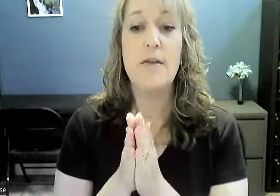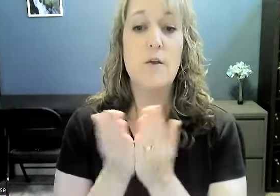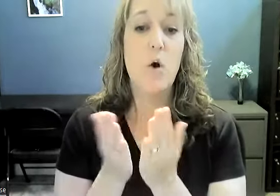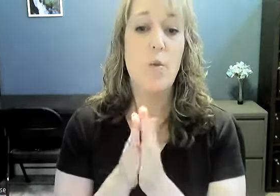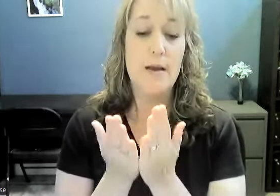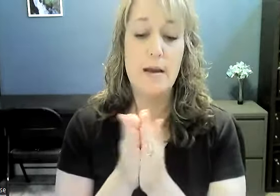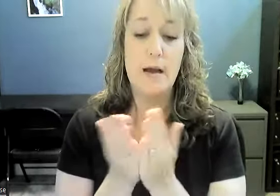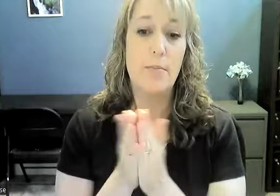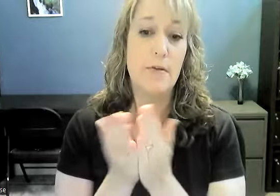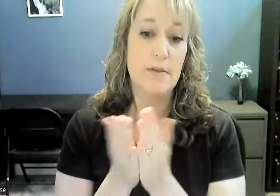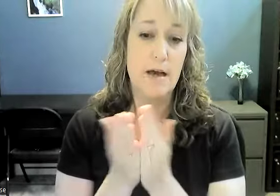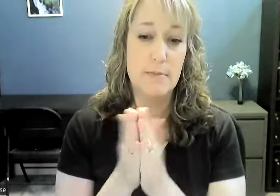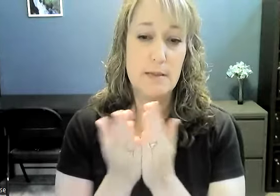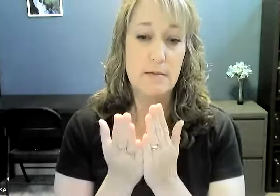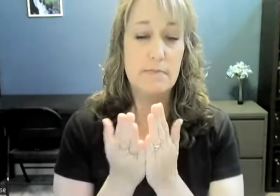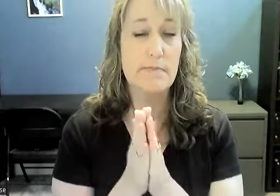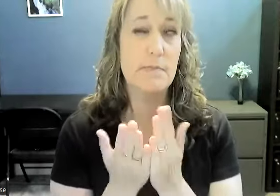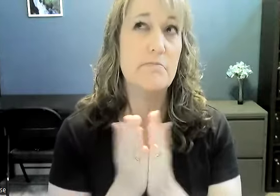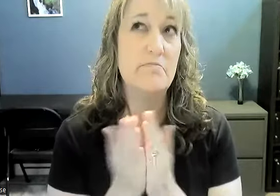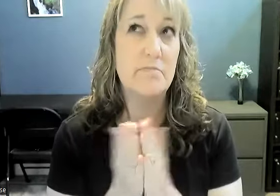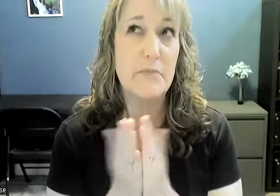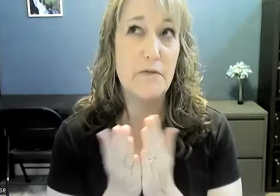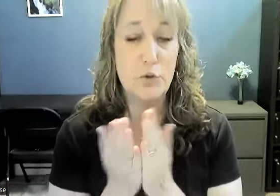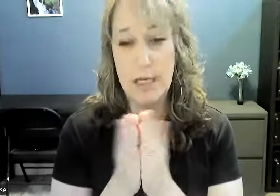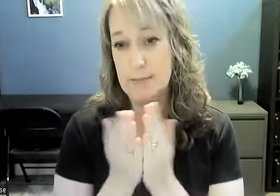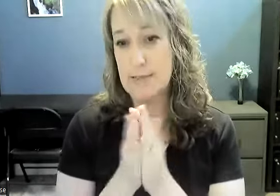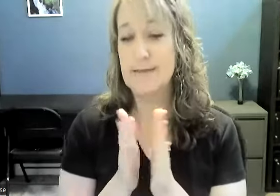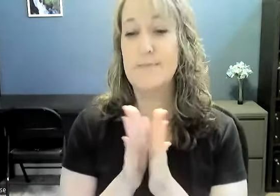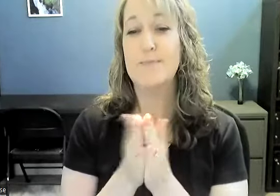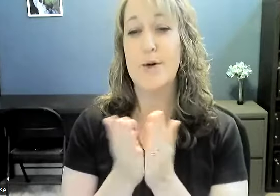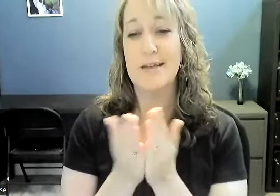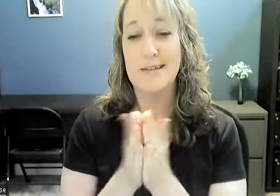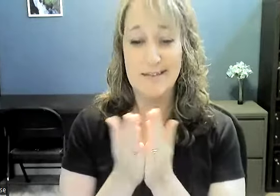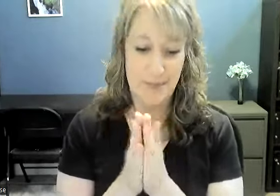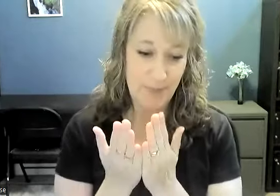you open a couple of times. A few times. Book.